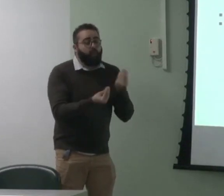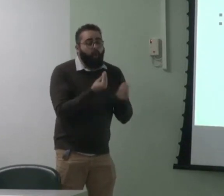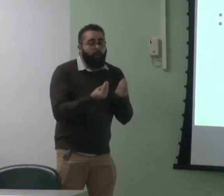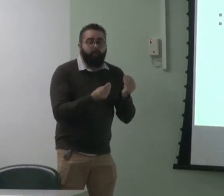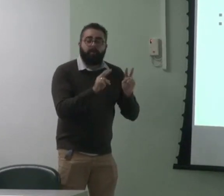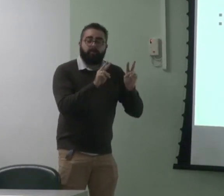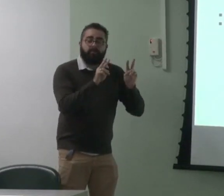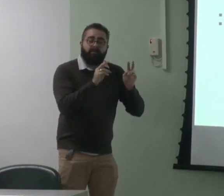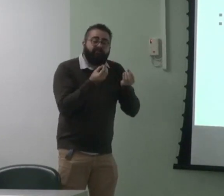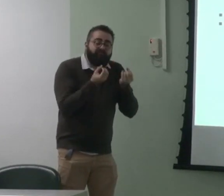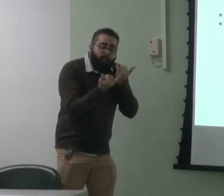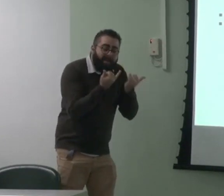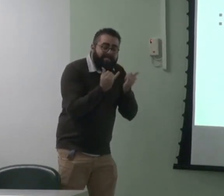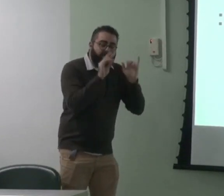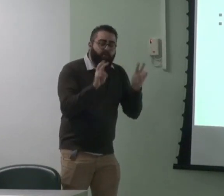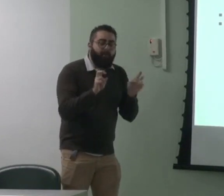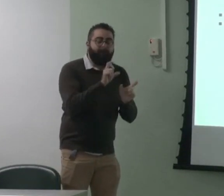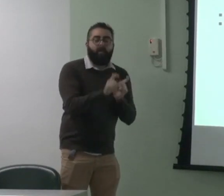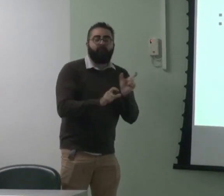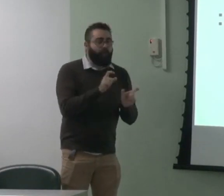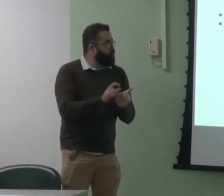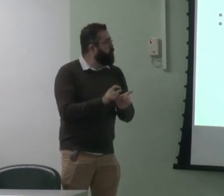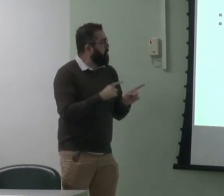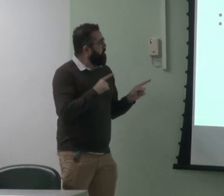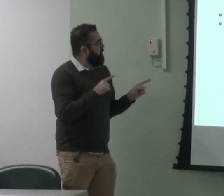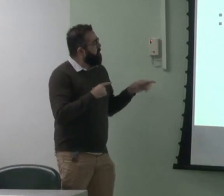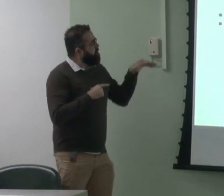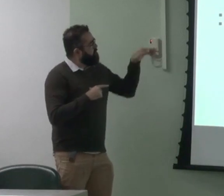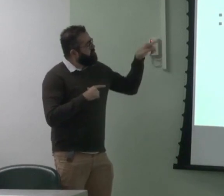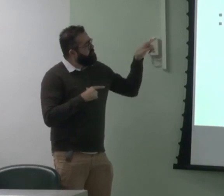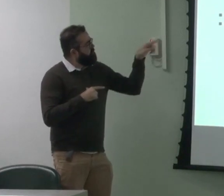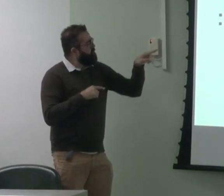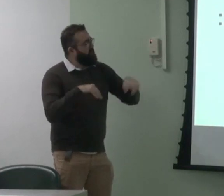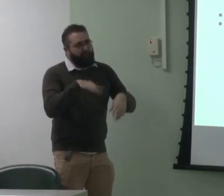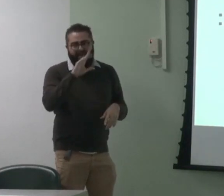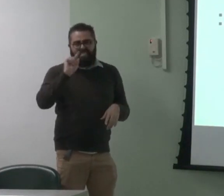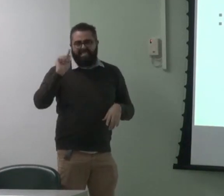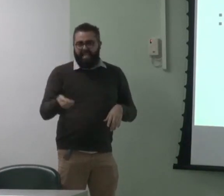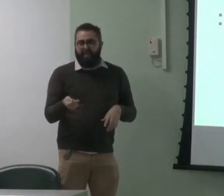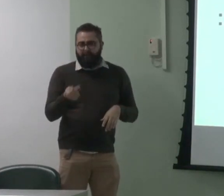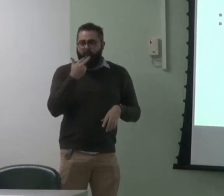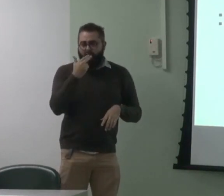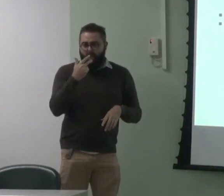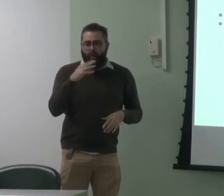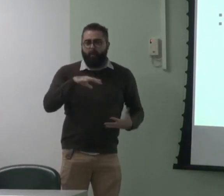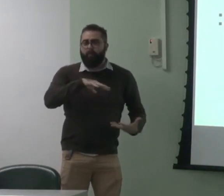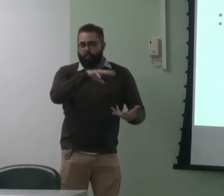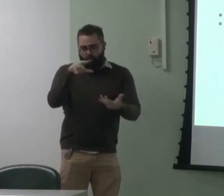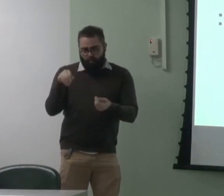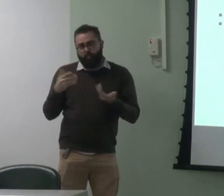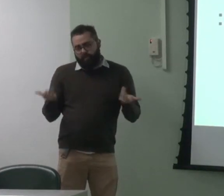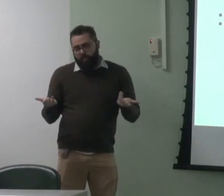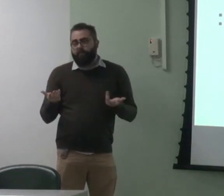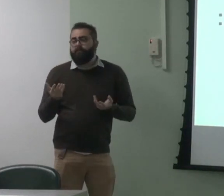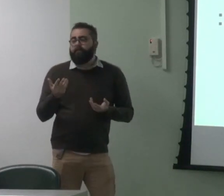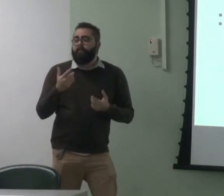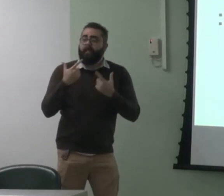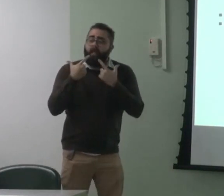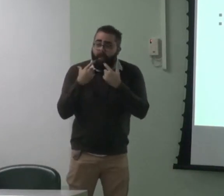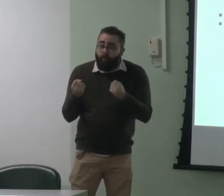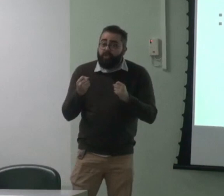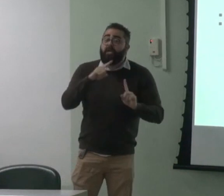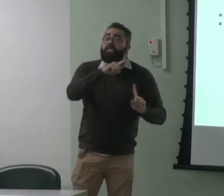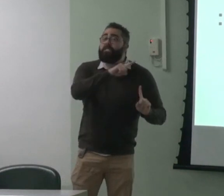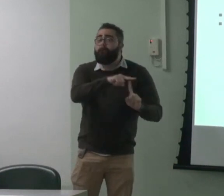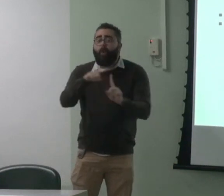than 7,000 languages described to be spoken around the world, and language typology tries